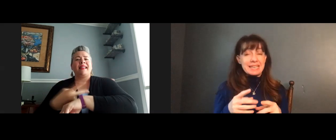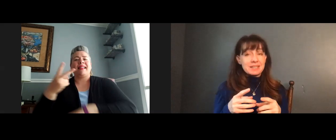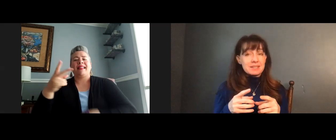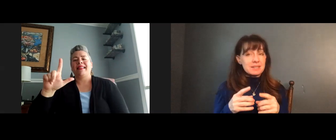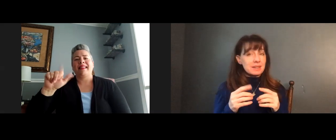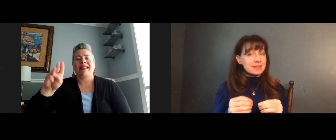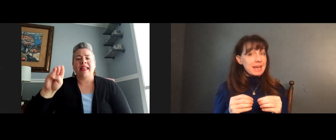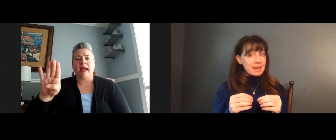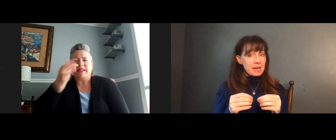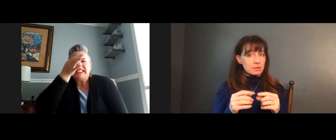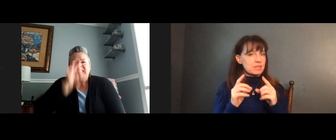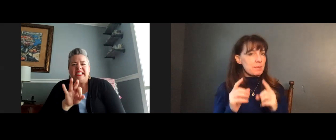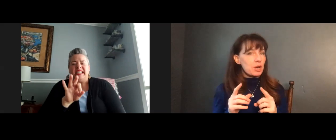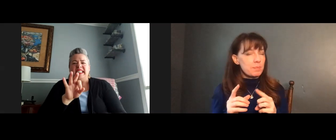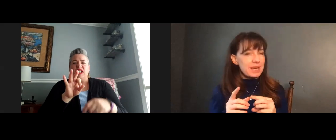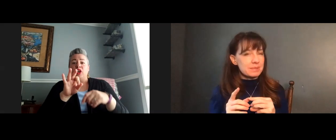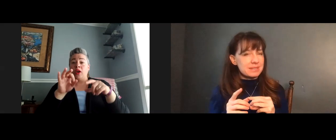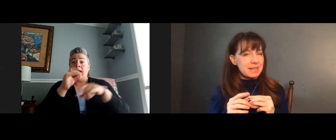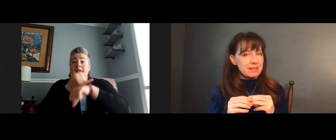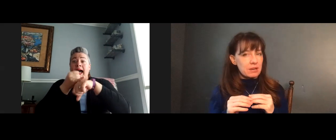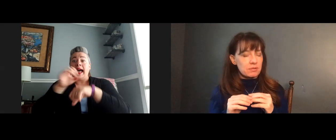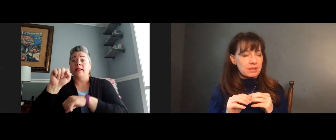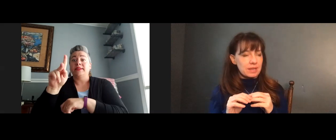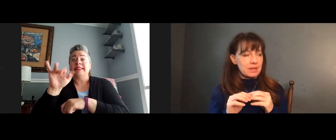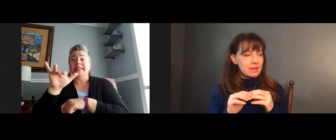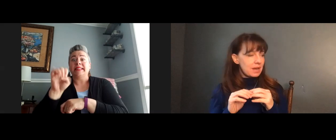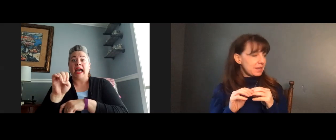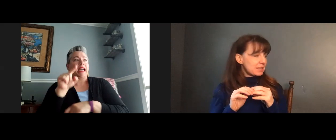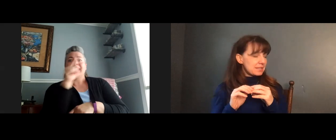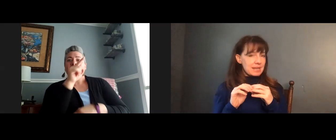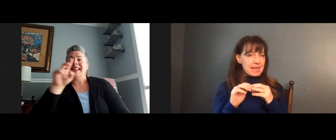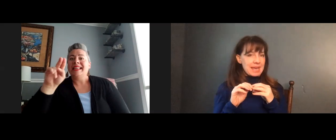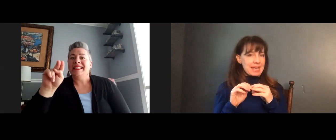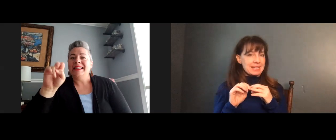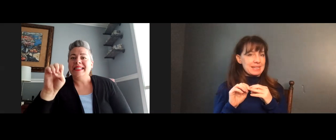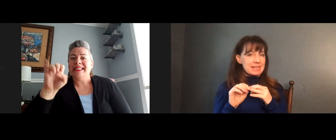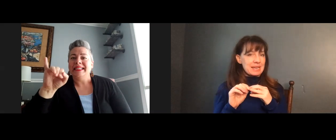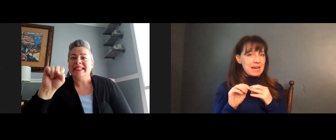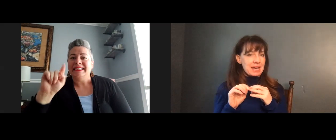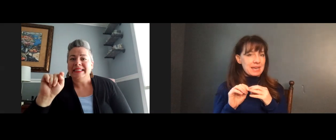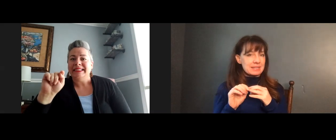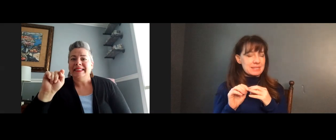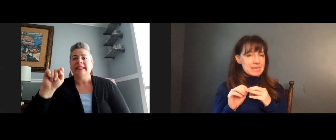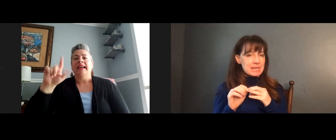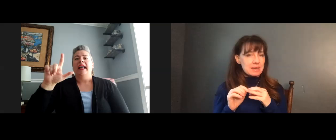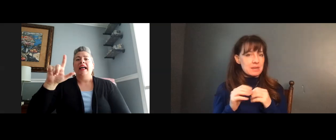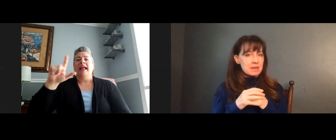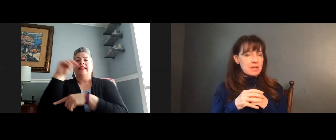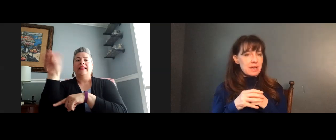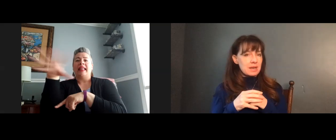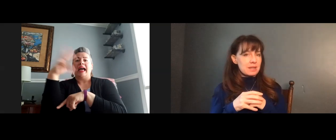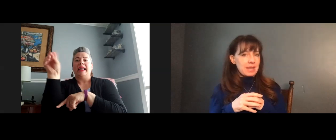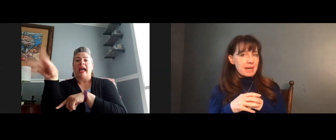east lighthouse which i'm hoping i'm saying that correctly i think it's n-e-i-s-t